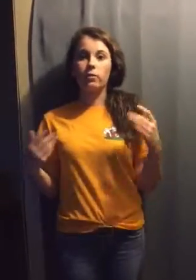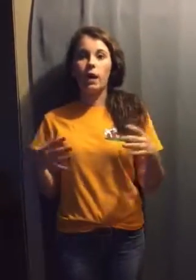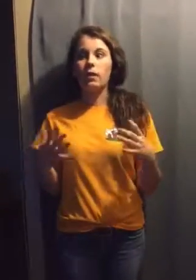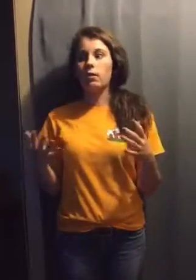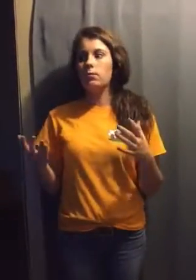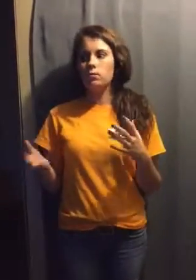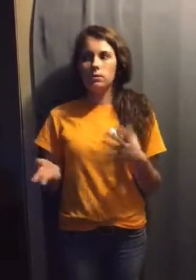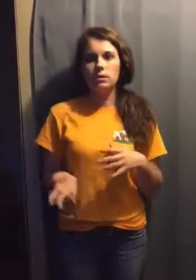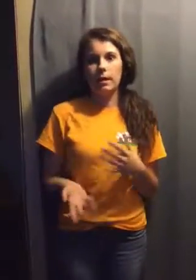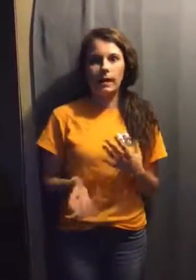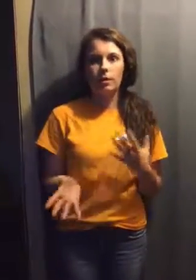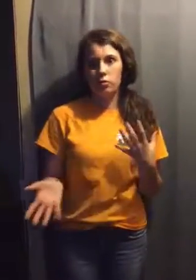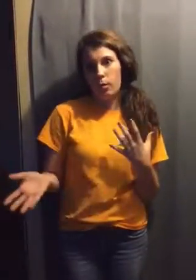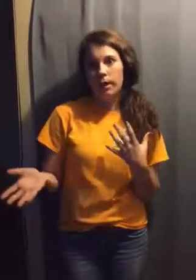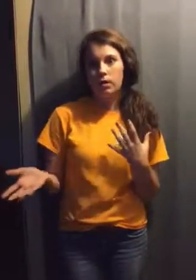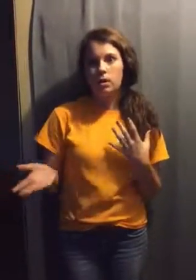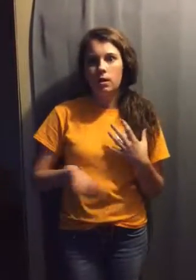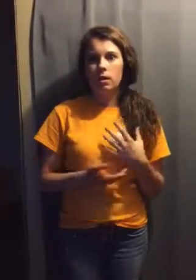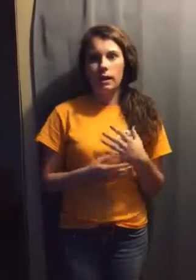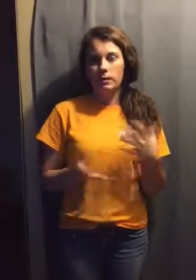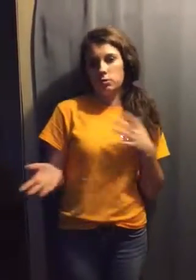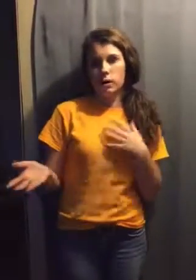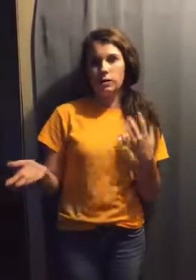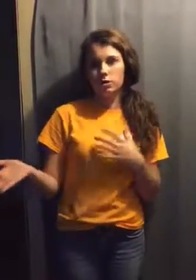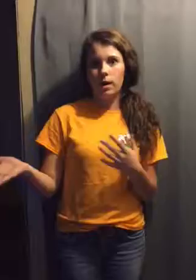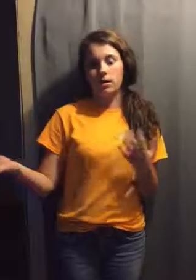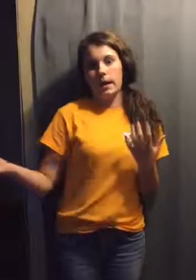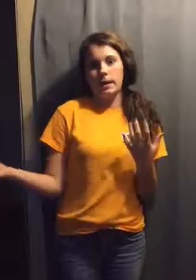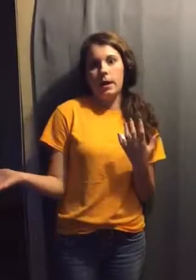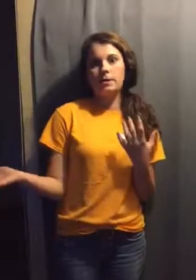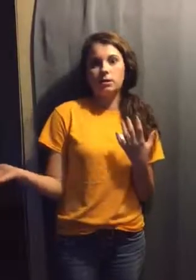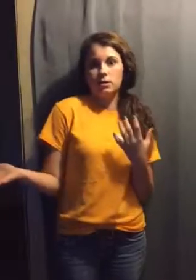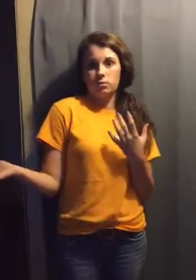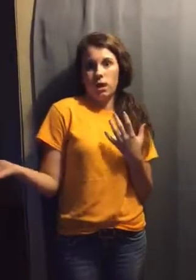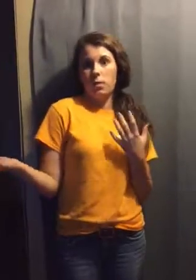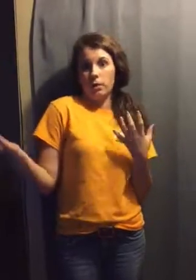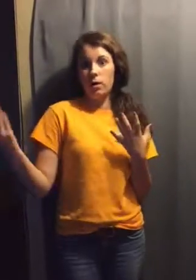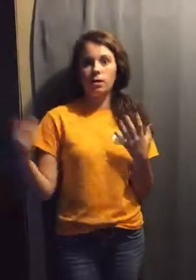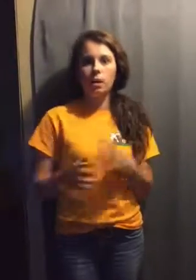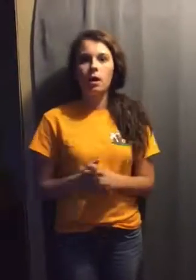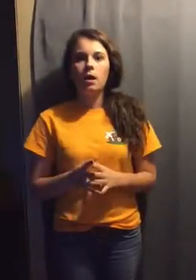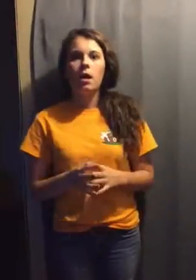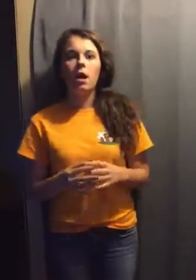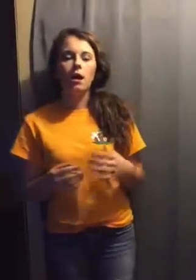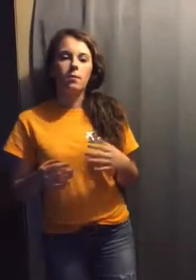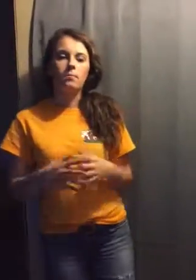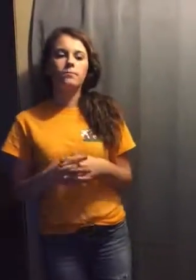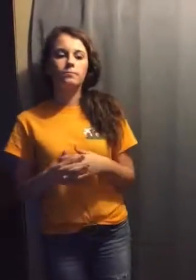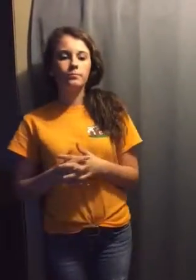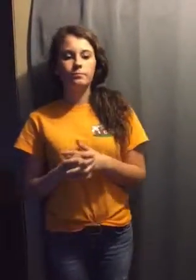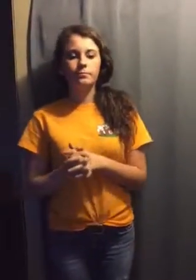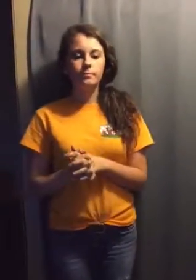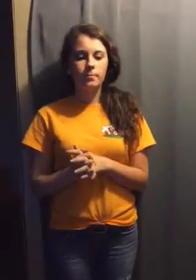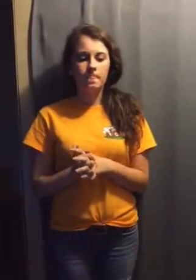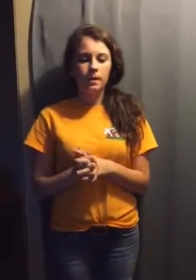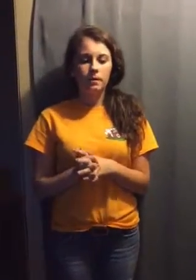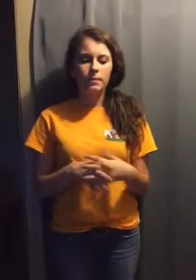like, well, this is my casual wear. Like, this is what I just wear on a daily basis. This is what I wear to work. Um, the